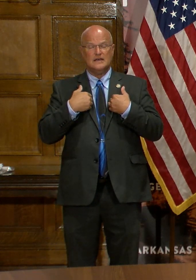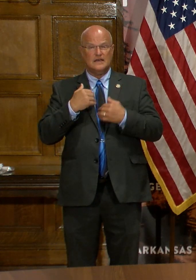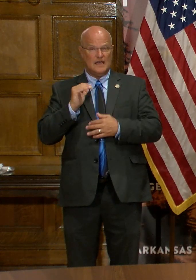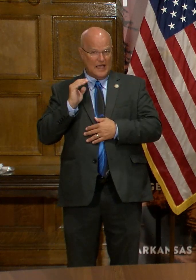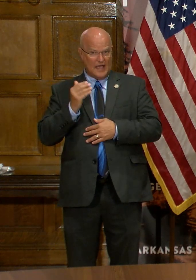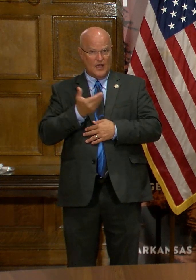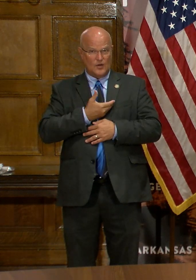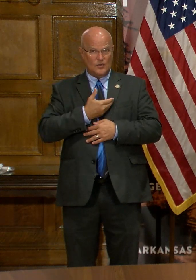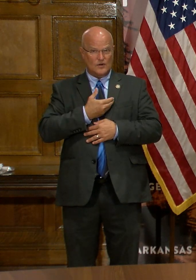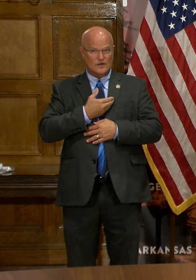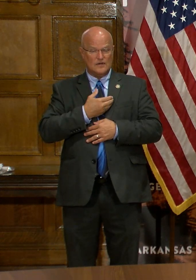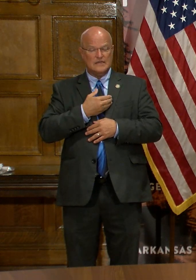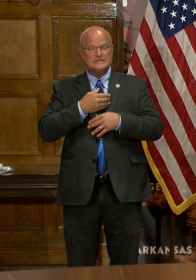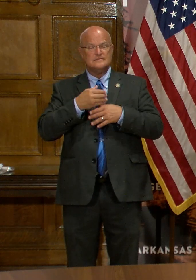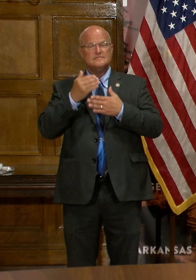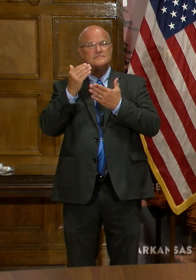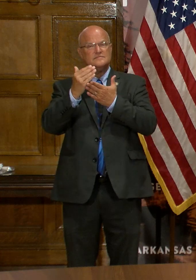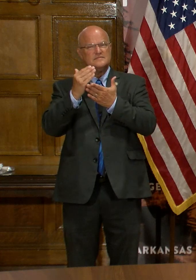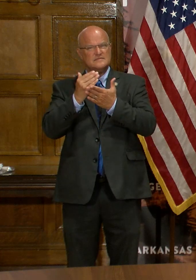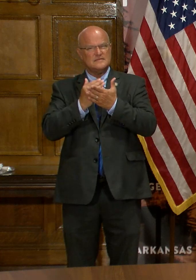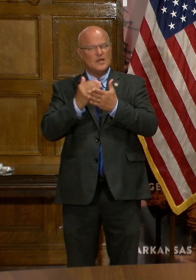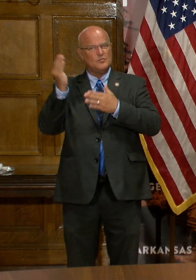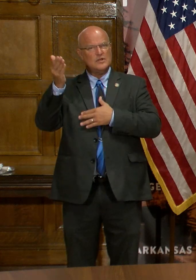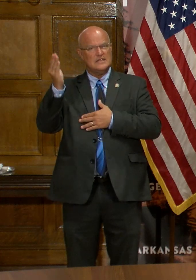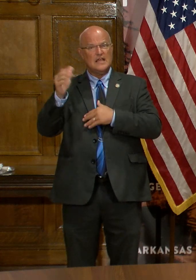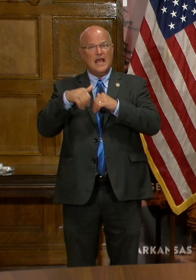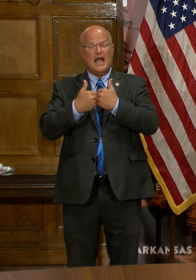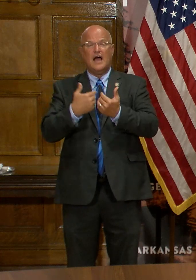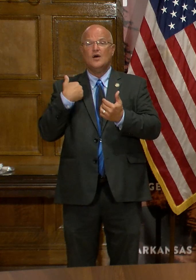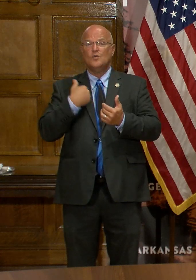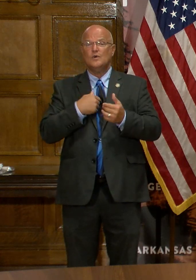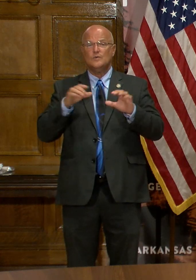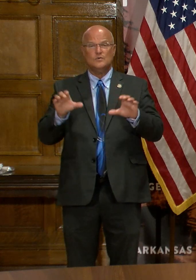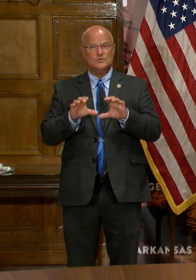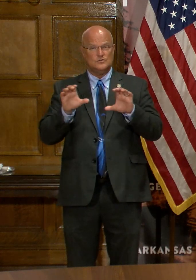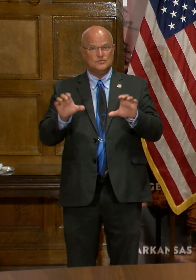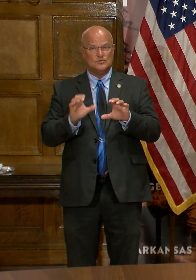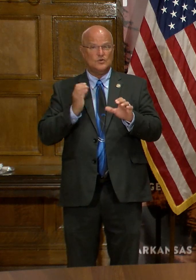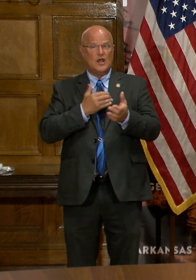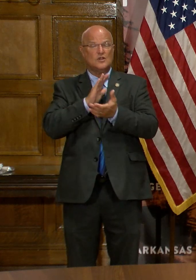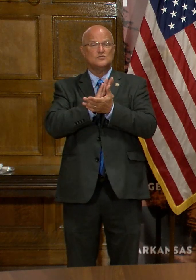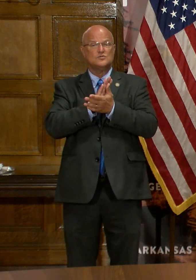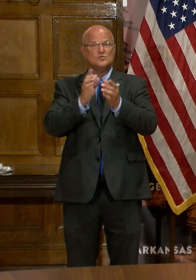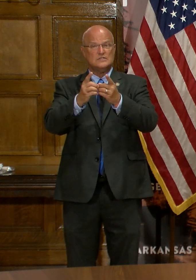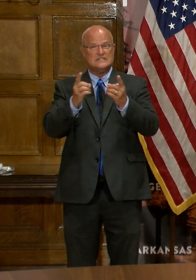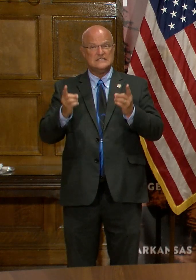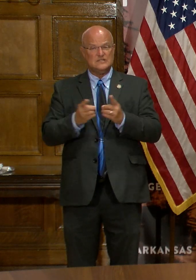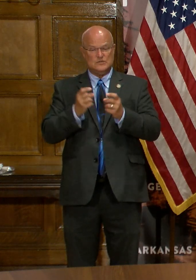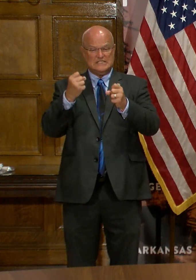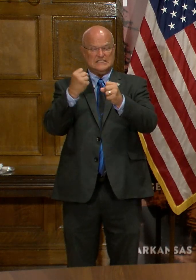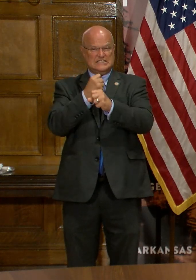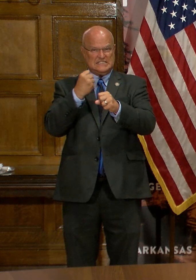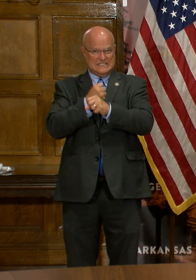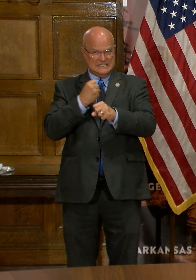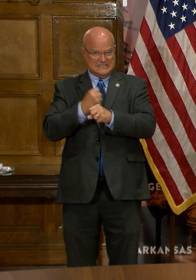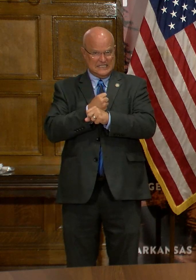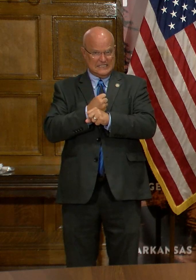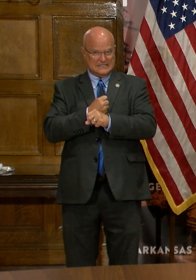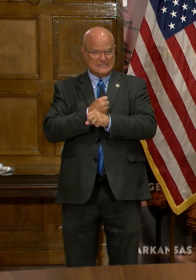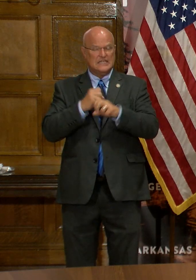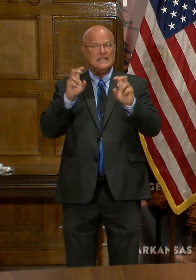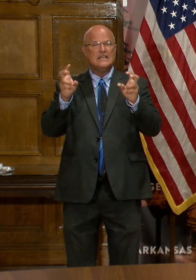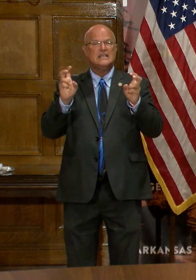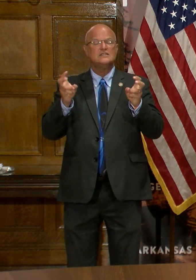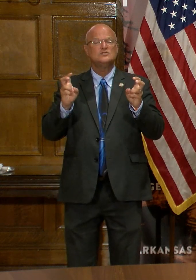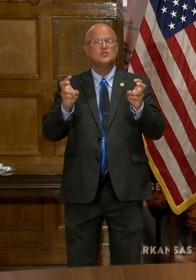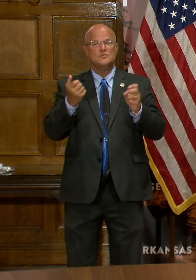our outline, our presentation of how we're going to do our school district statistics in